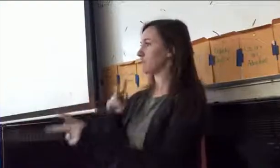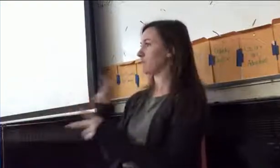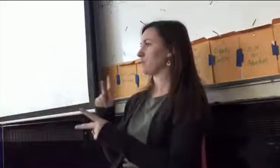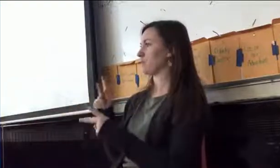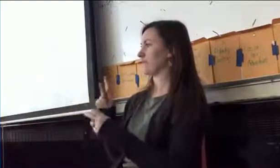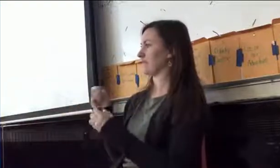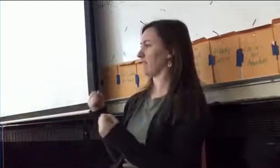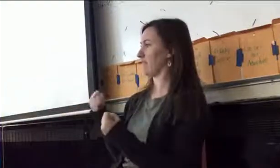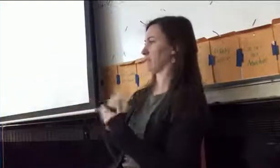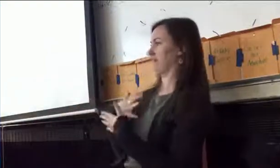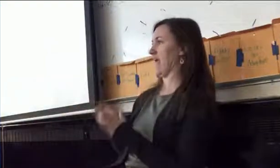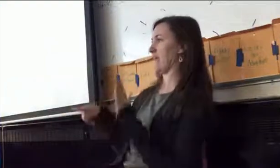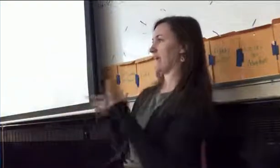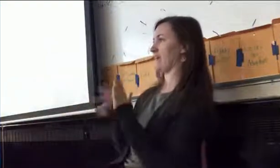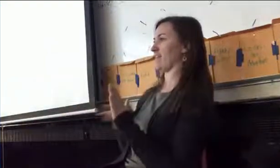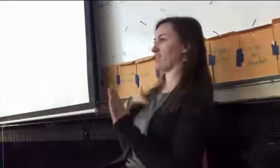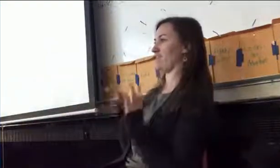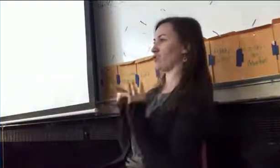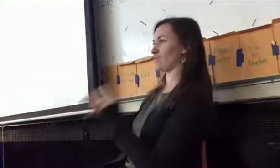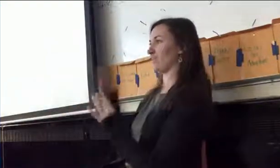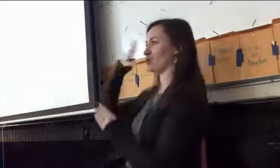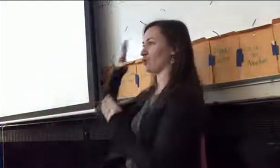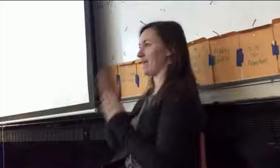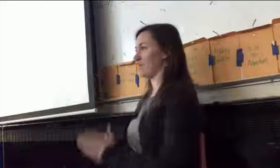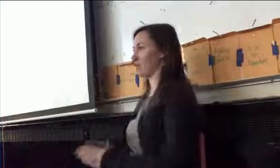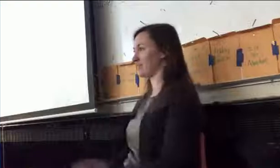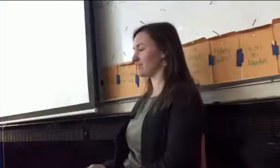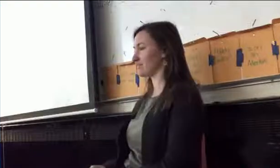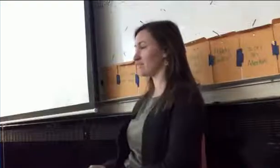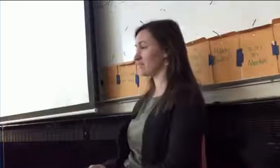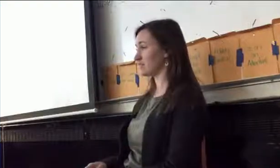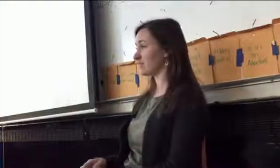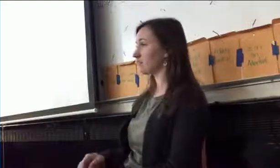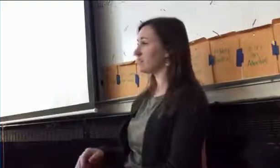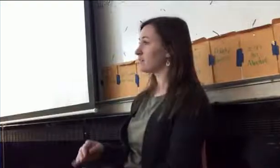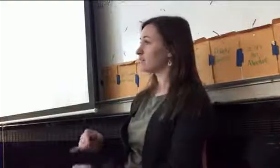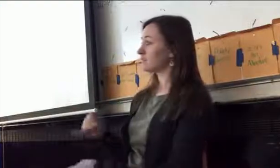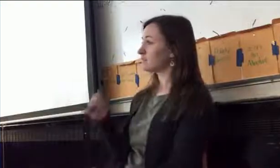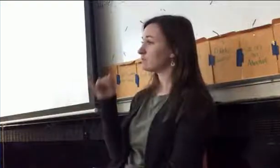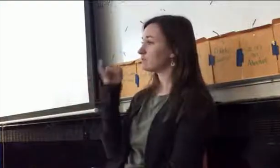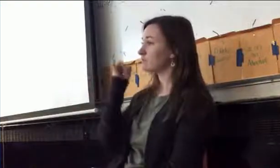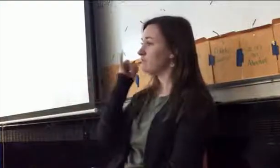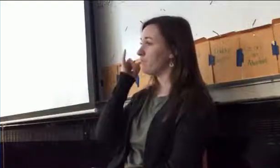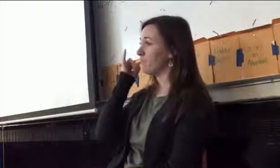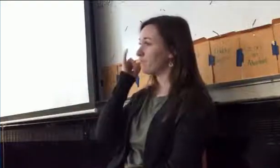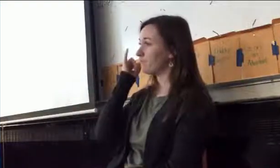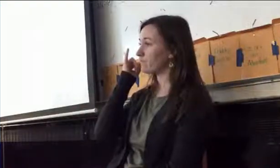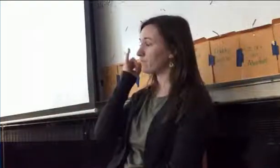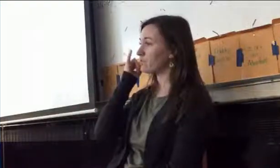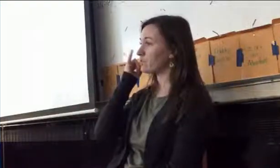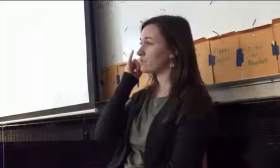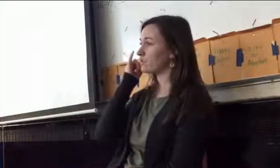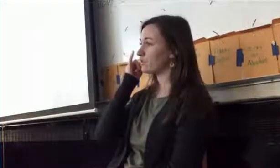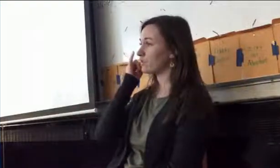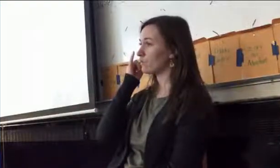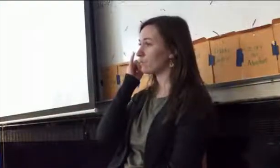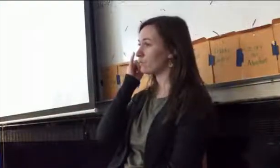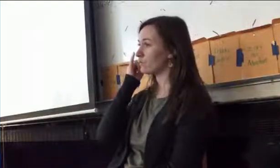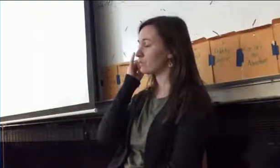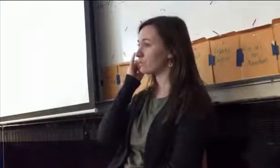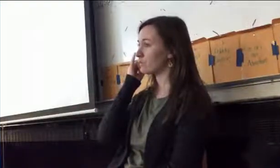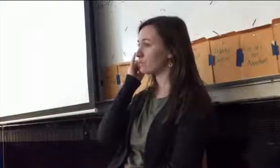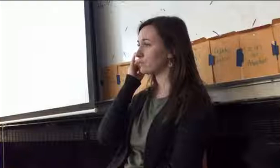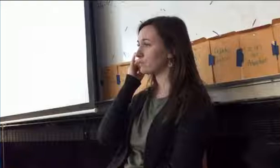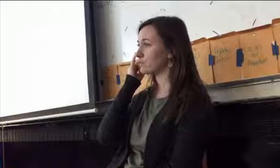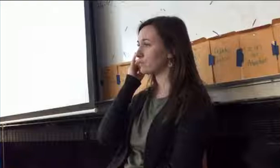Italian immigrants into America, what are they going to do? They're going to have the devil. And there's going to be devil babies everywhere. And then everything's going to be on fire.